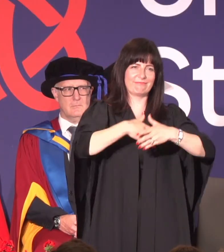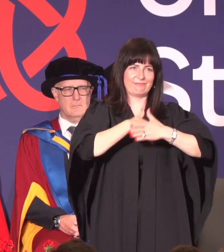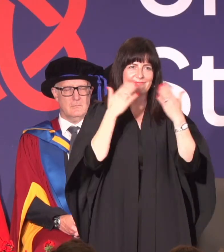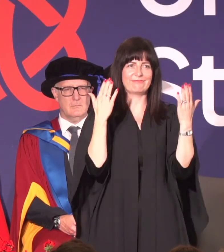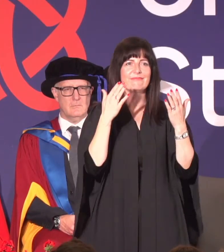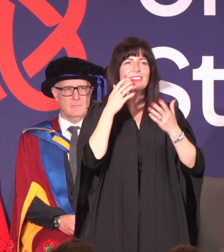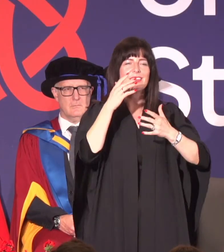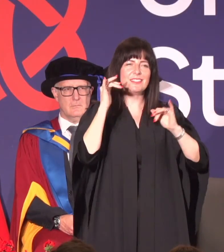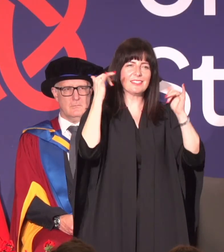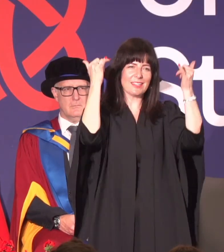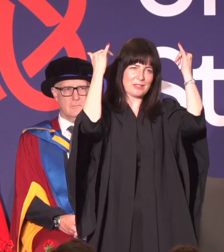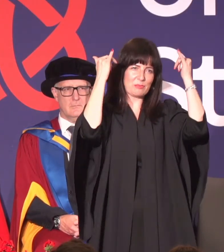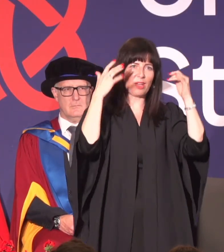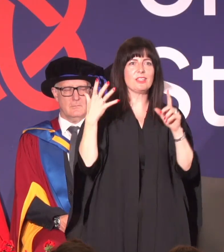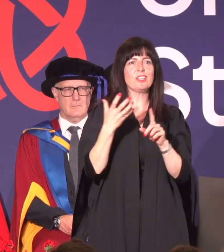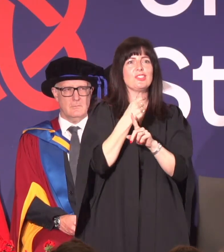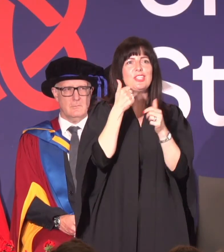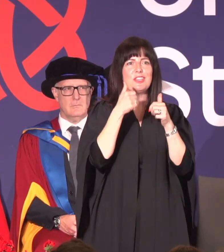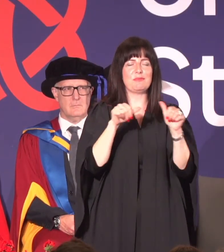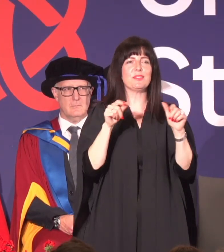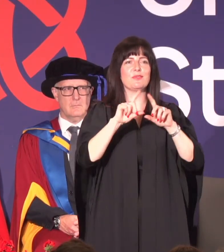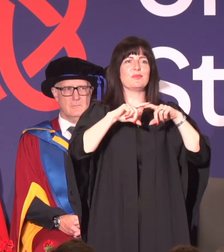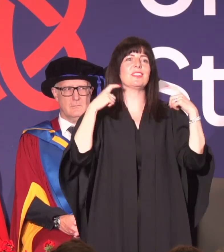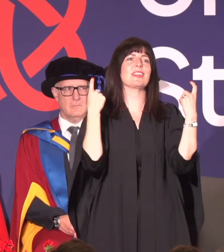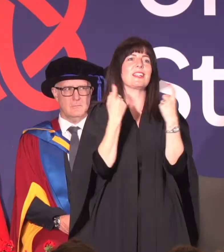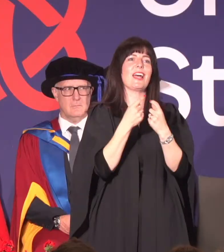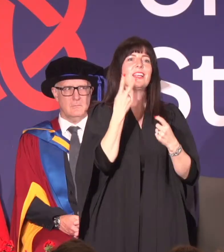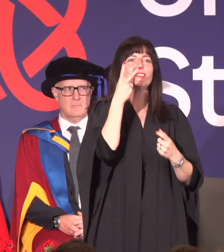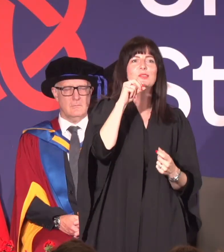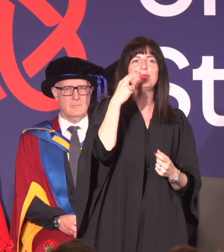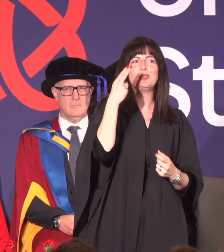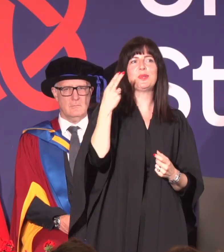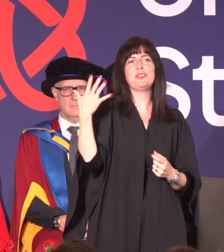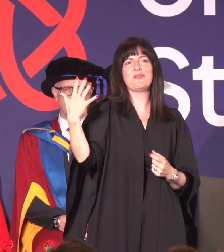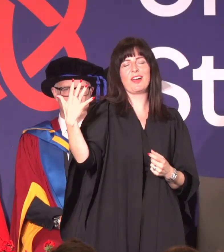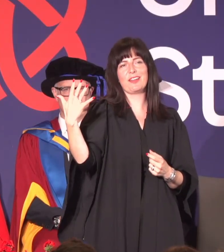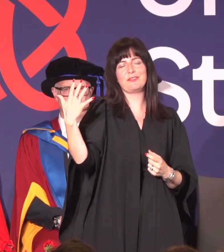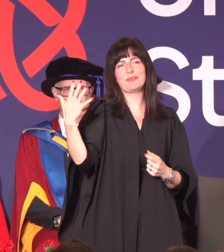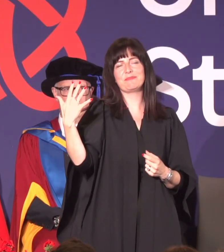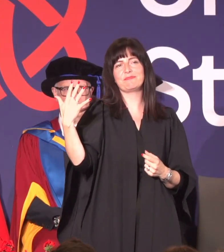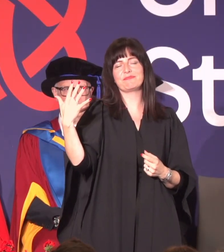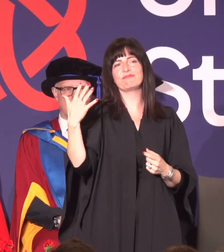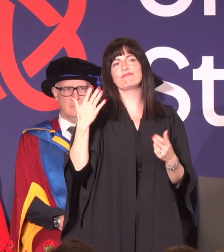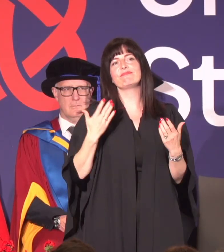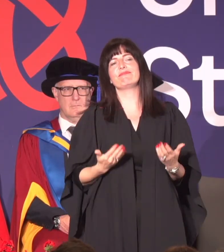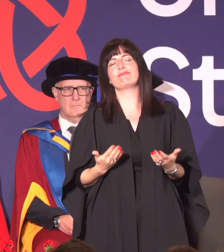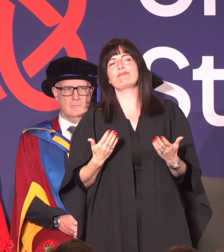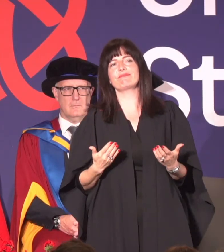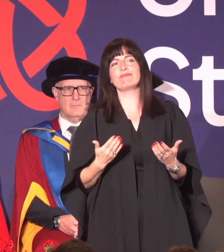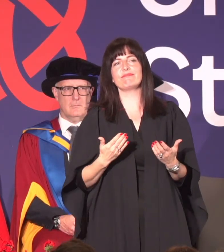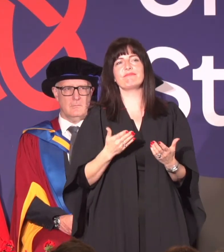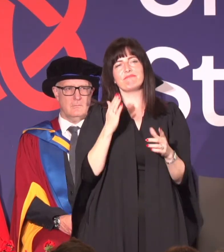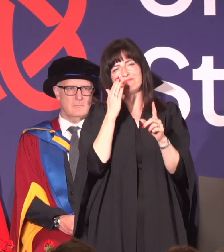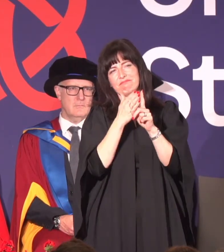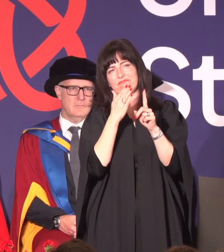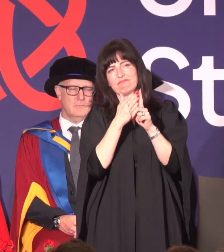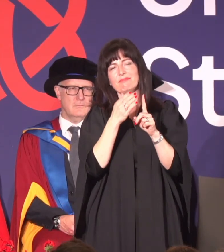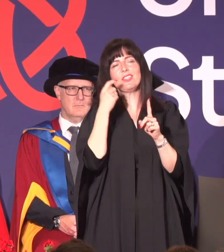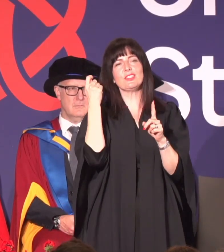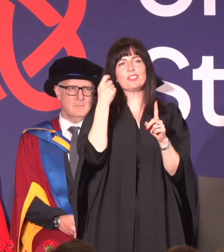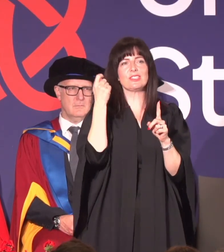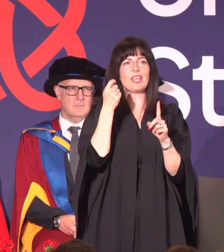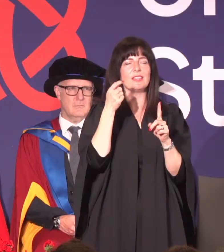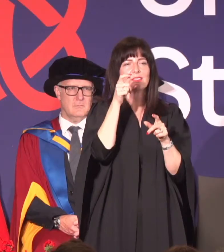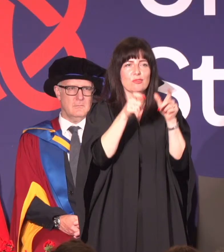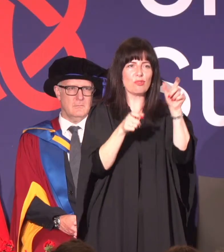a celebration of achievement for our class of 2025. Today, we mark the success of